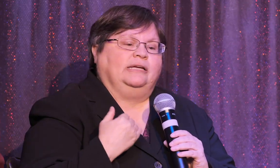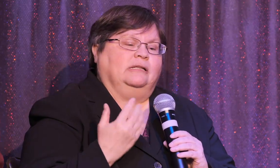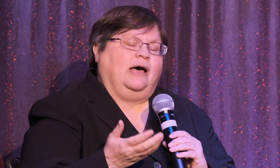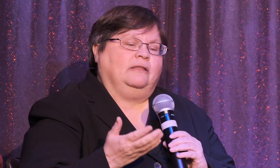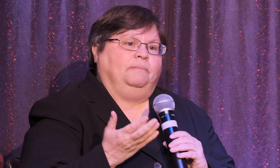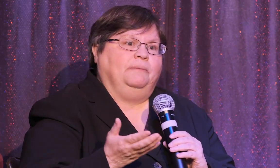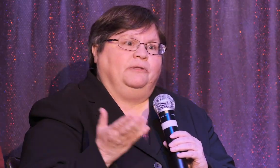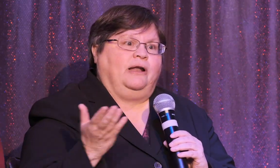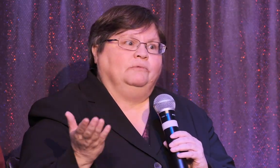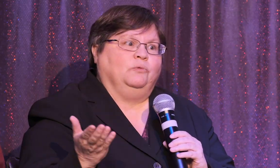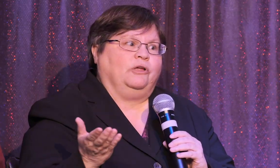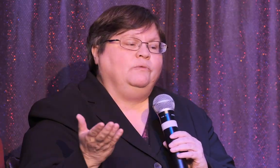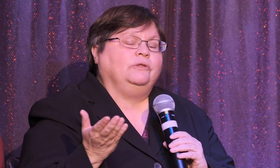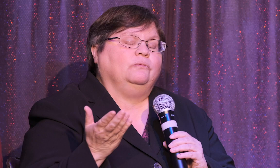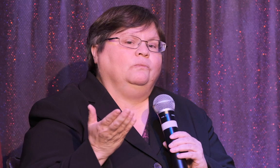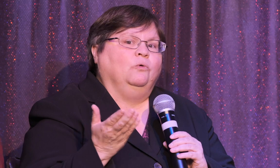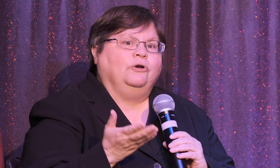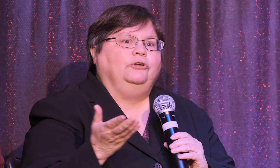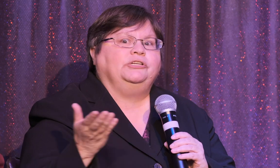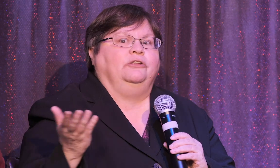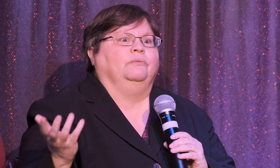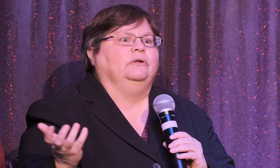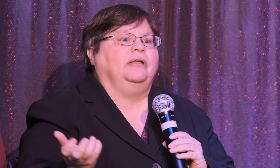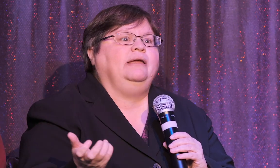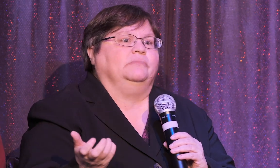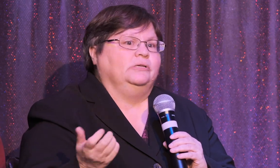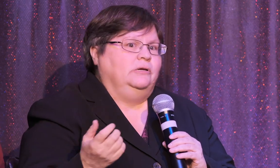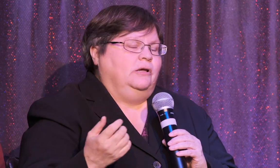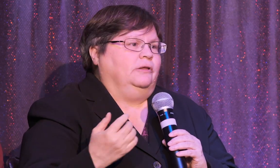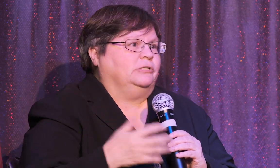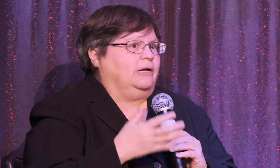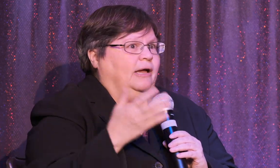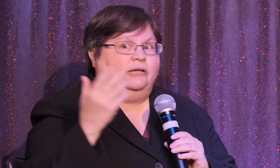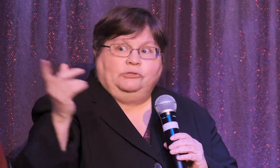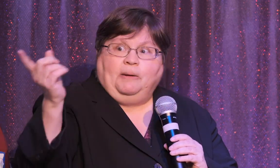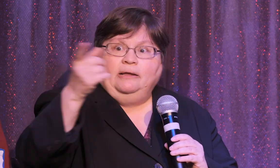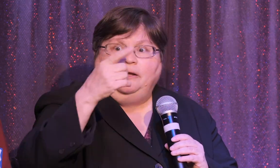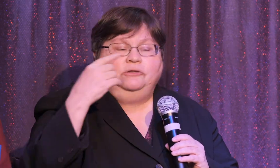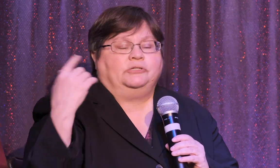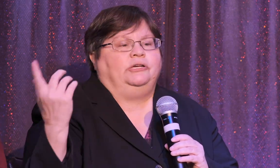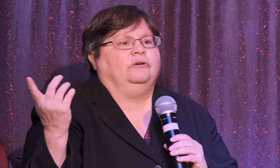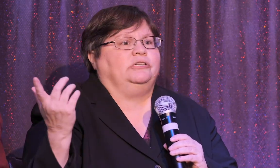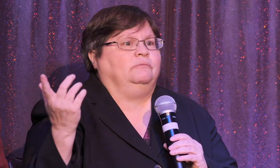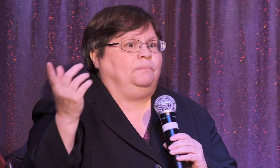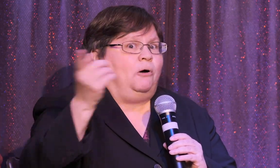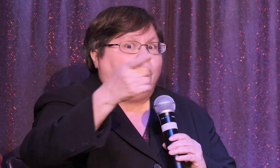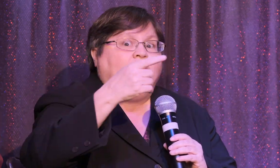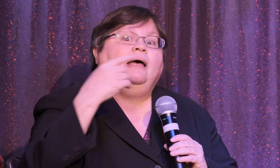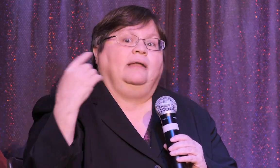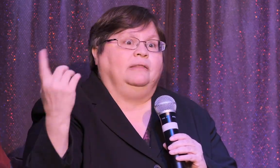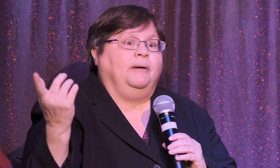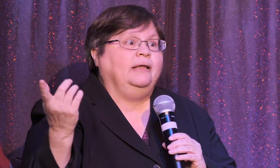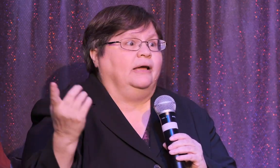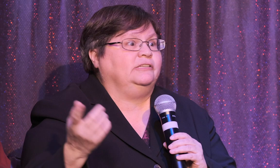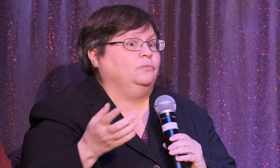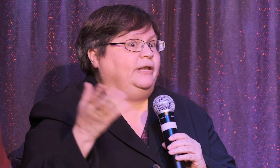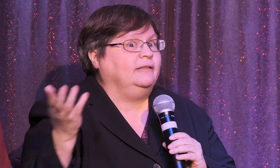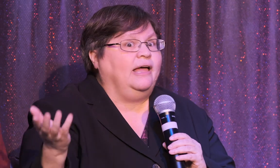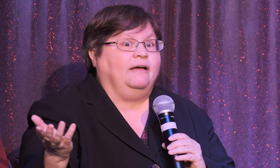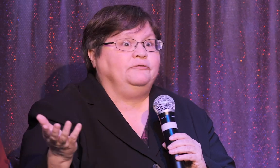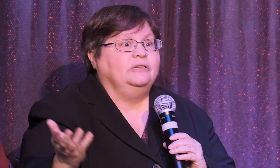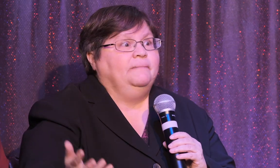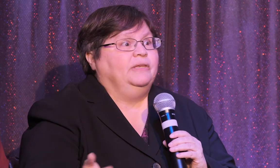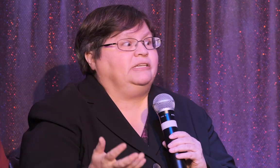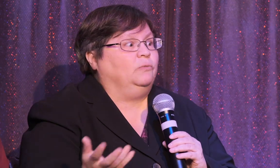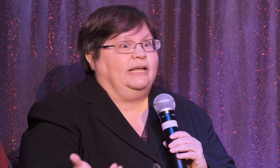even realize a lot of the people that I was working with weren't using their real names. There was a guy whose byline you'll see here, his name's Paul Cotton on the bylines. When